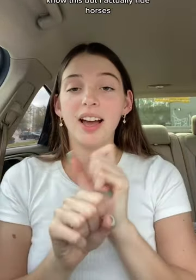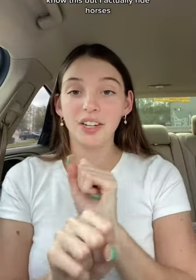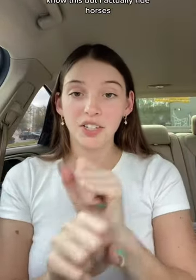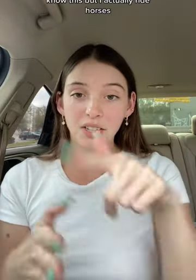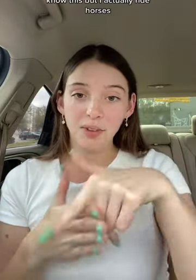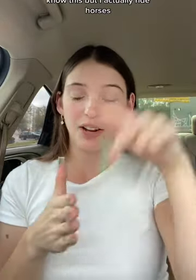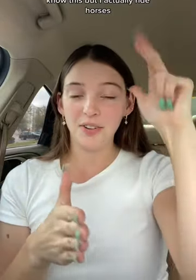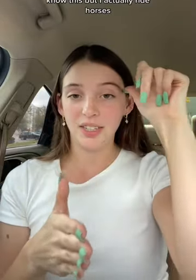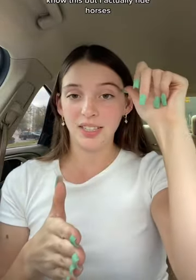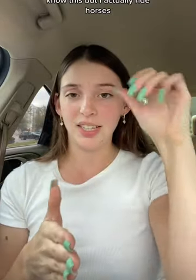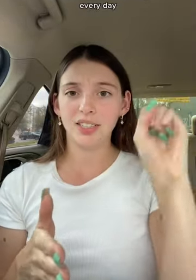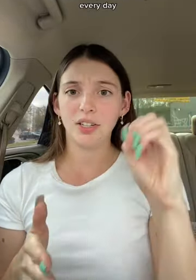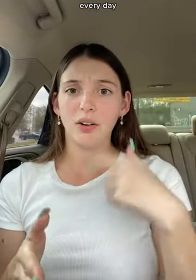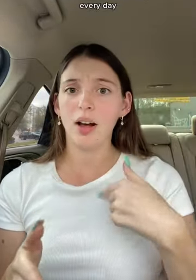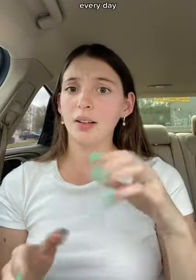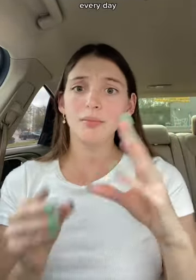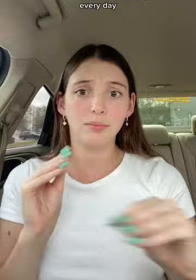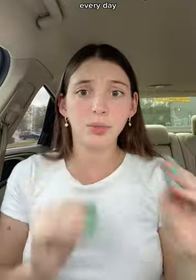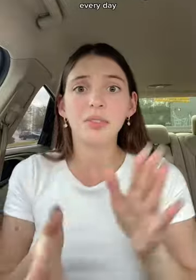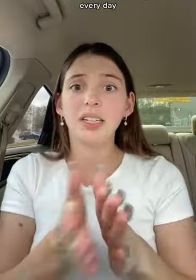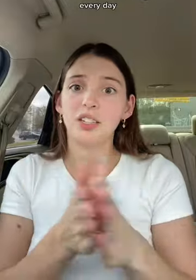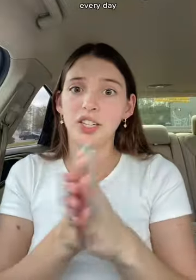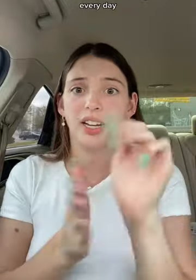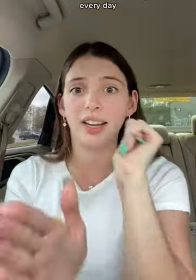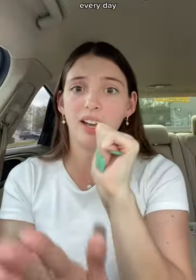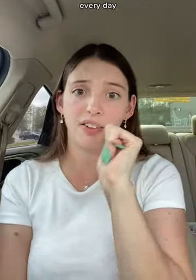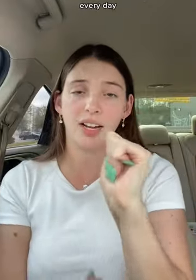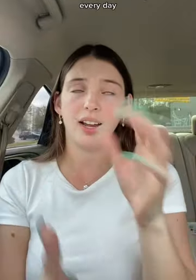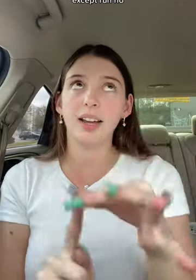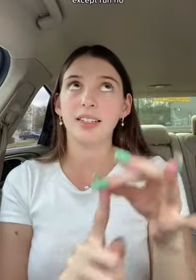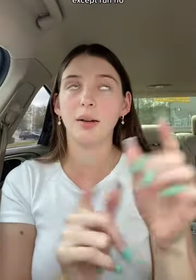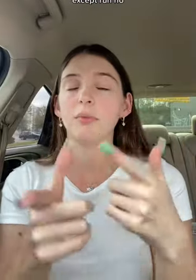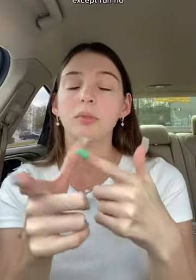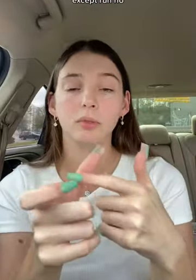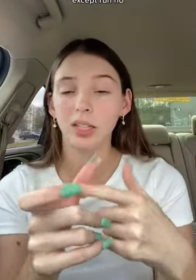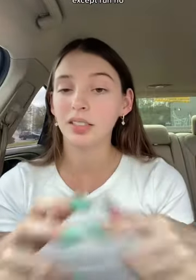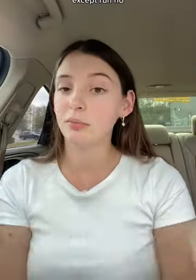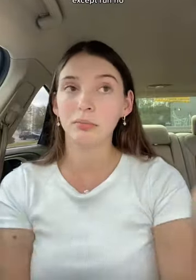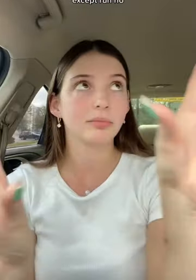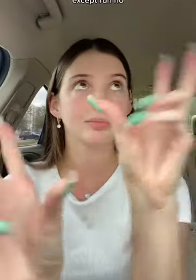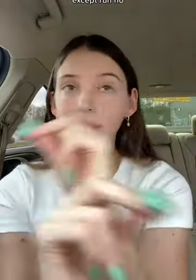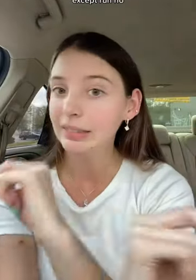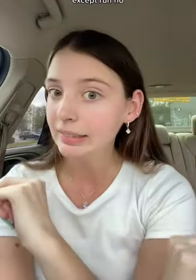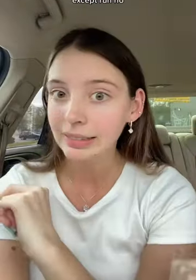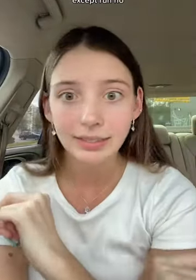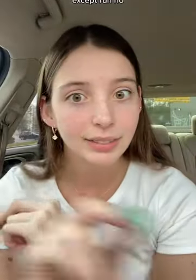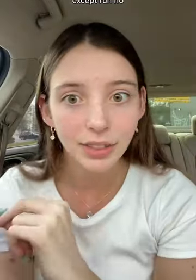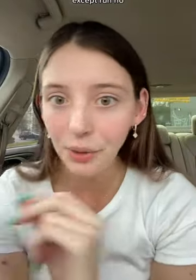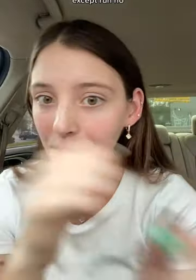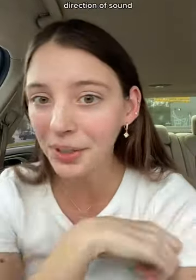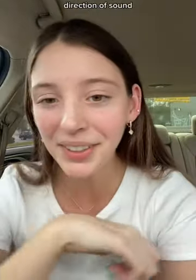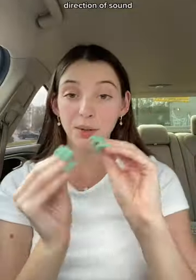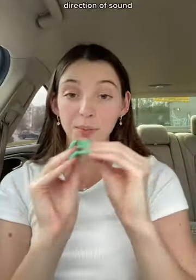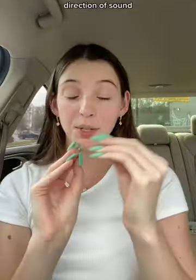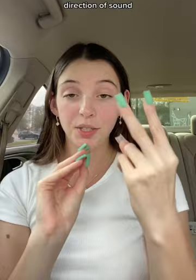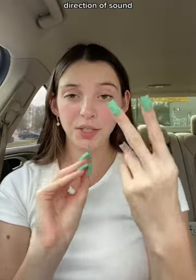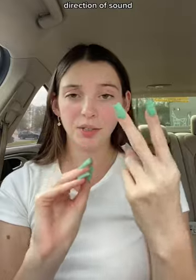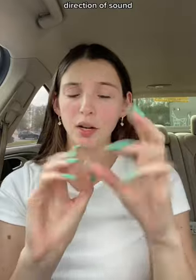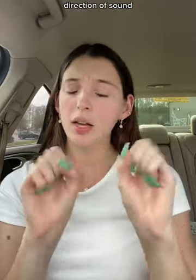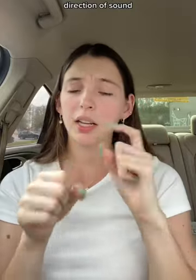actually ride horses, so I'm moving and shaking every day, except run. No. Number two, can you